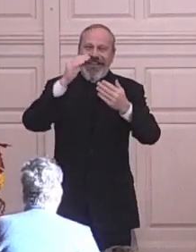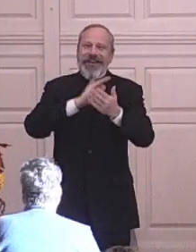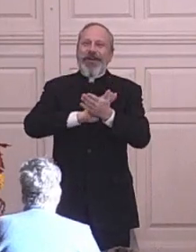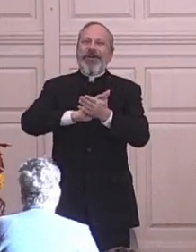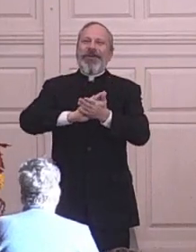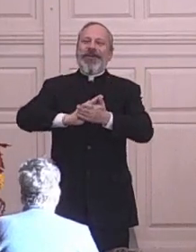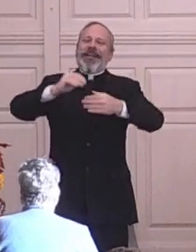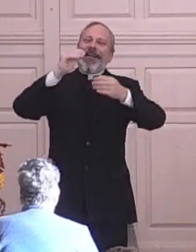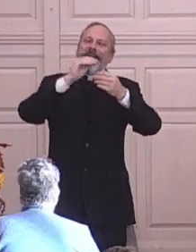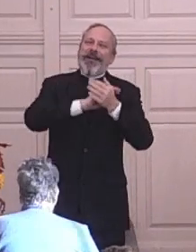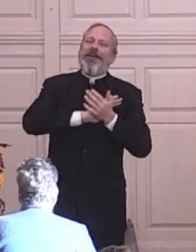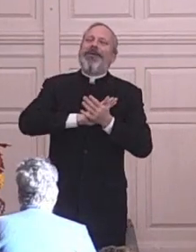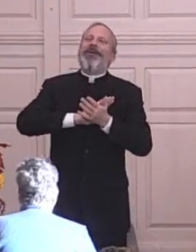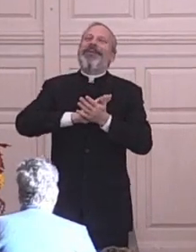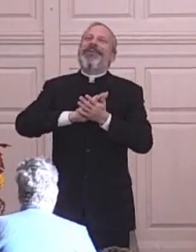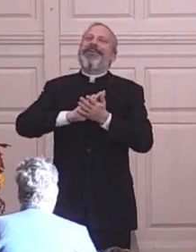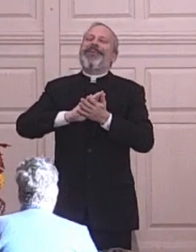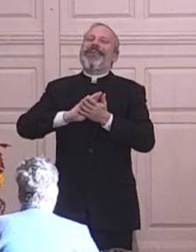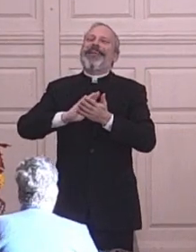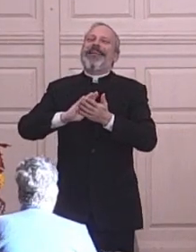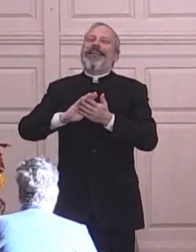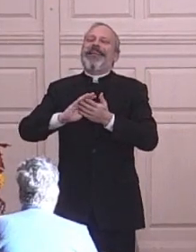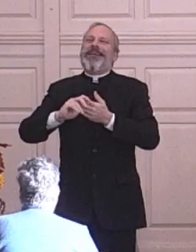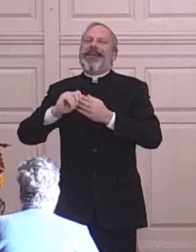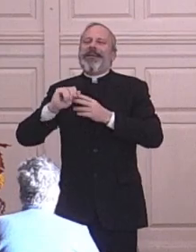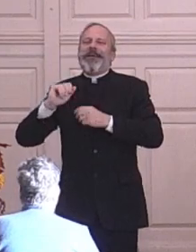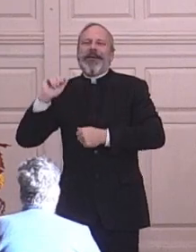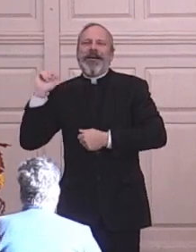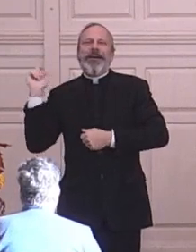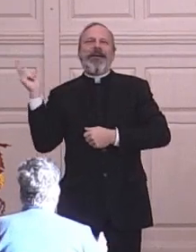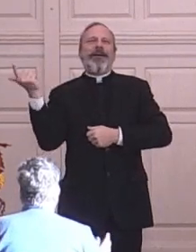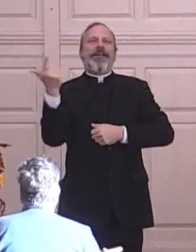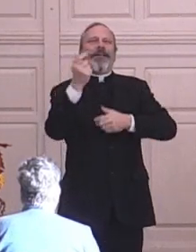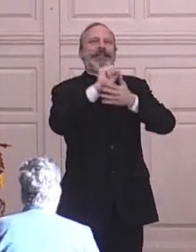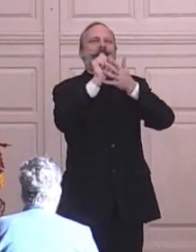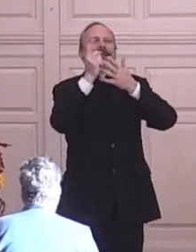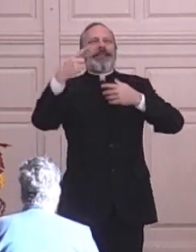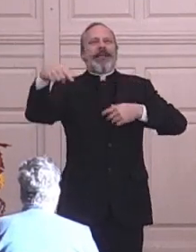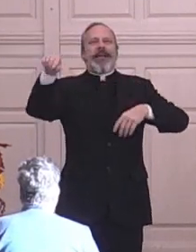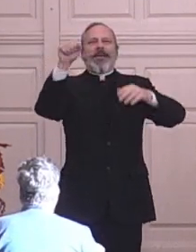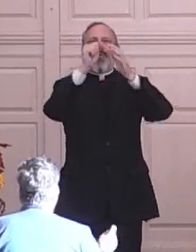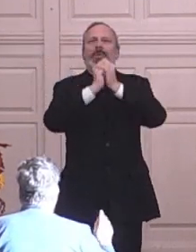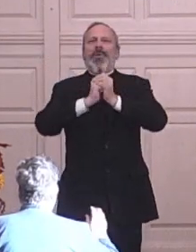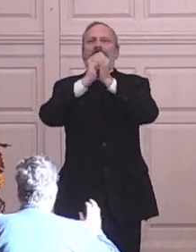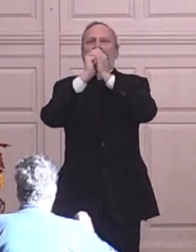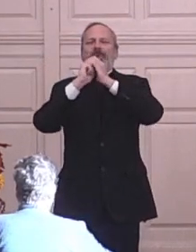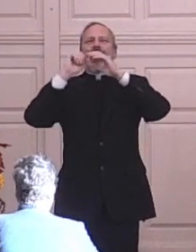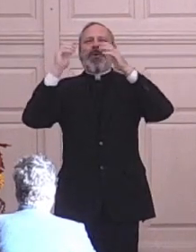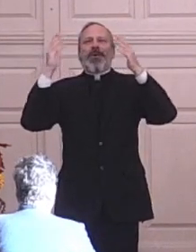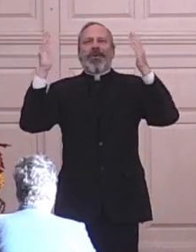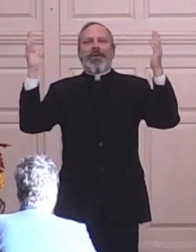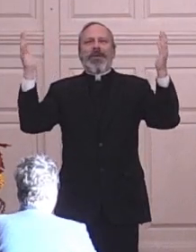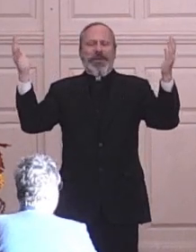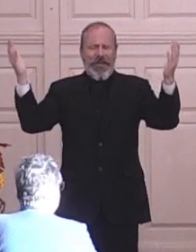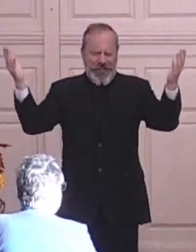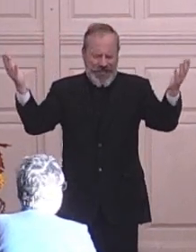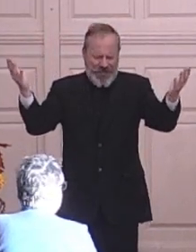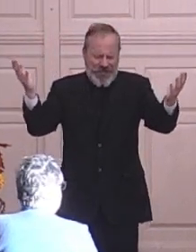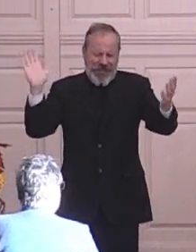Holy, holy, holy, all the saints adore